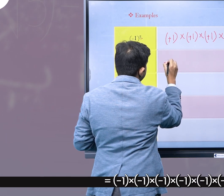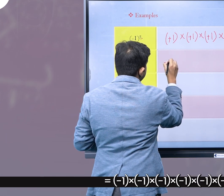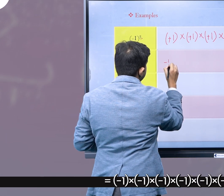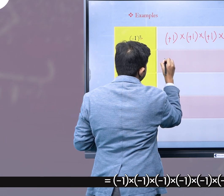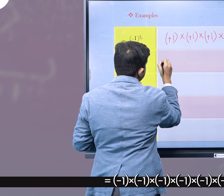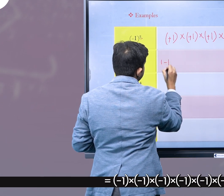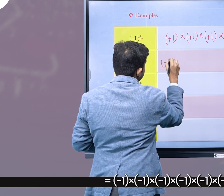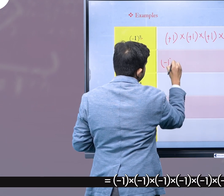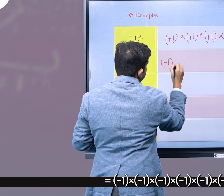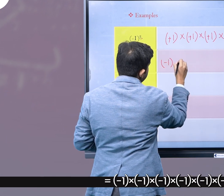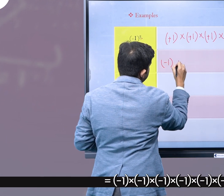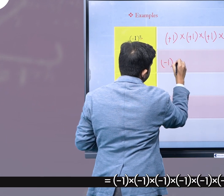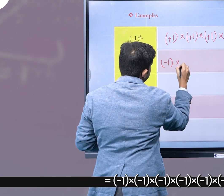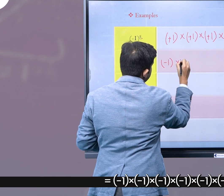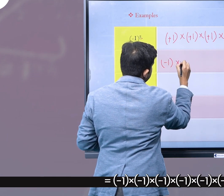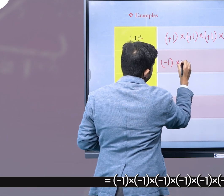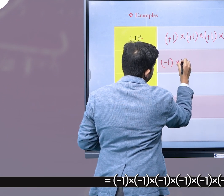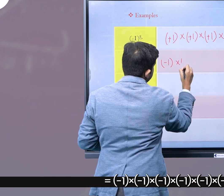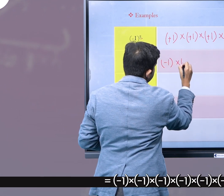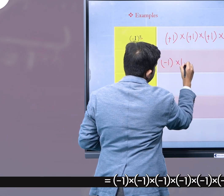Minus 1 into minus 1